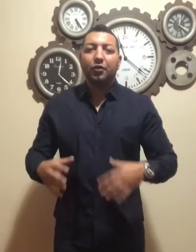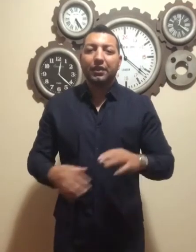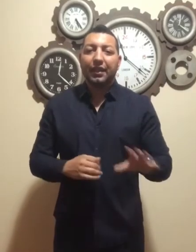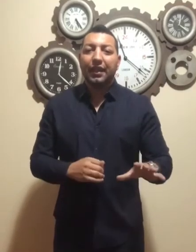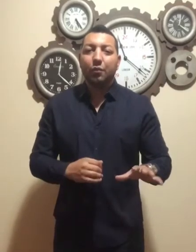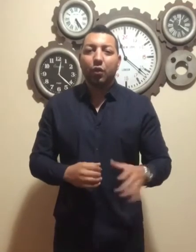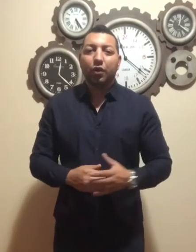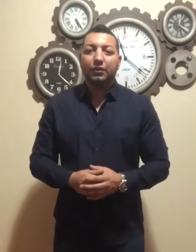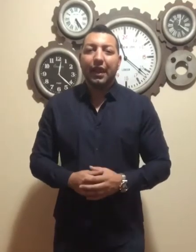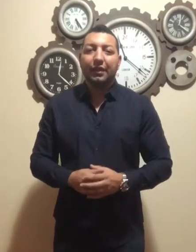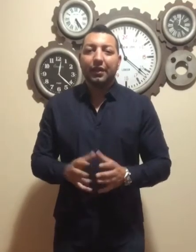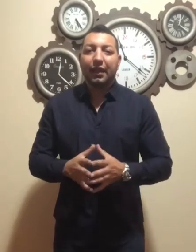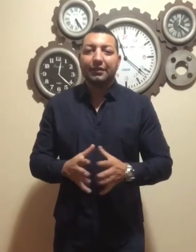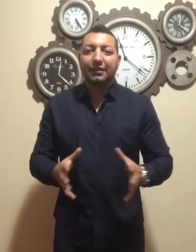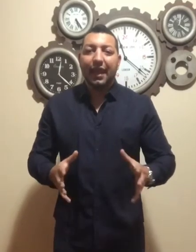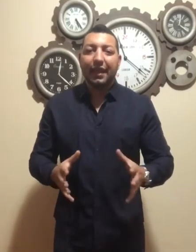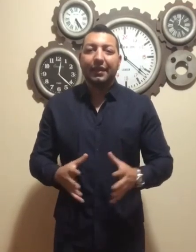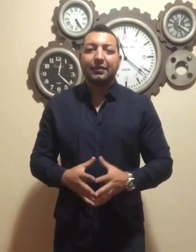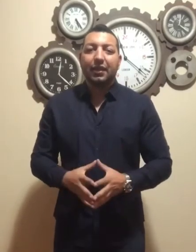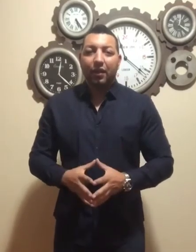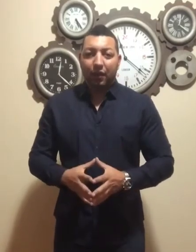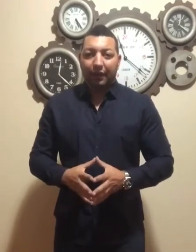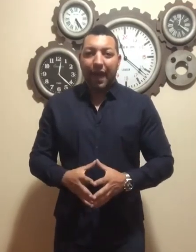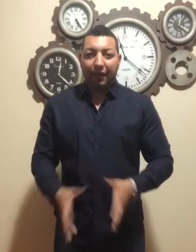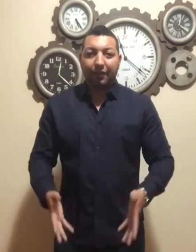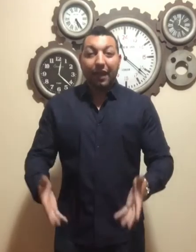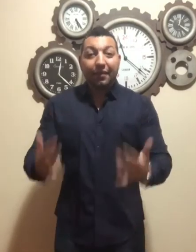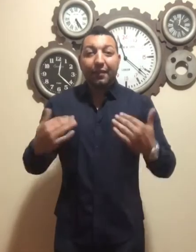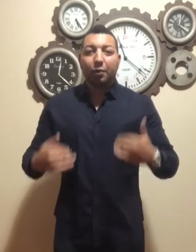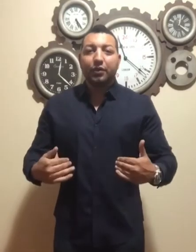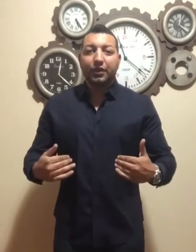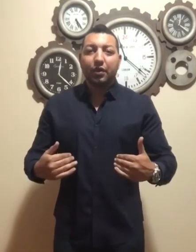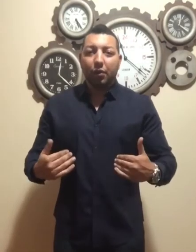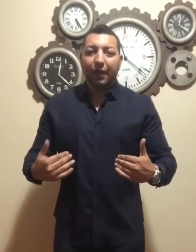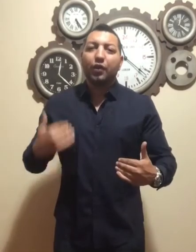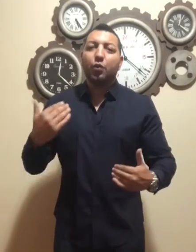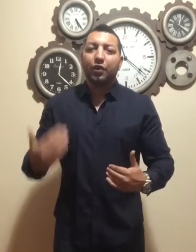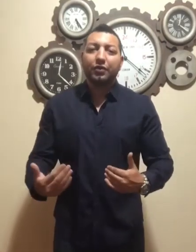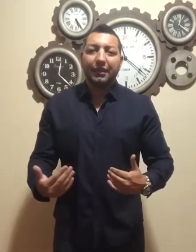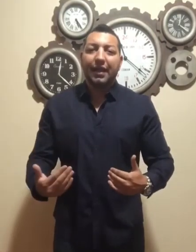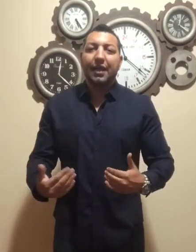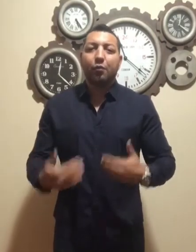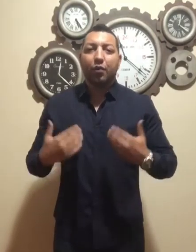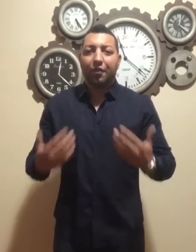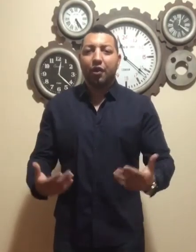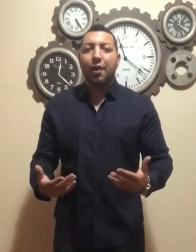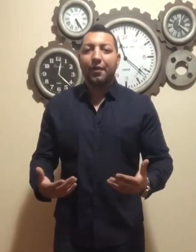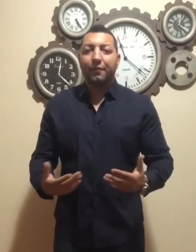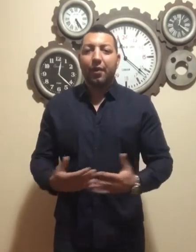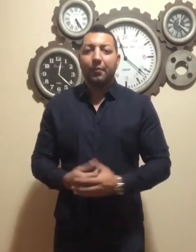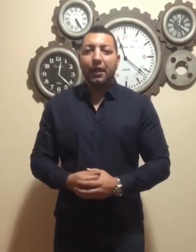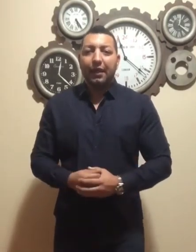using keywords and sayings that let the person know that you understand them, where they're coming from.